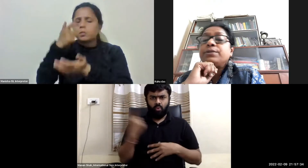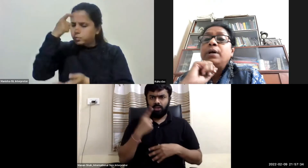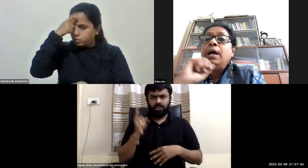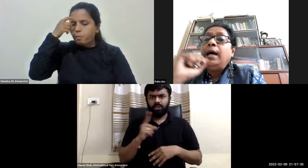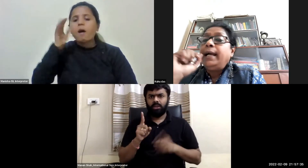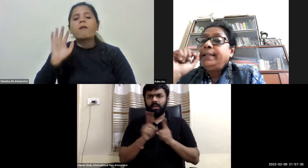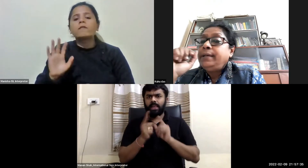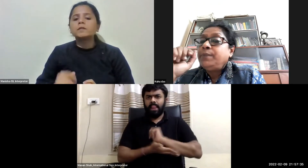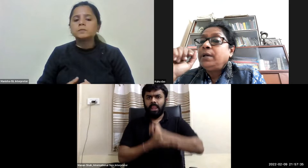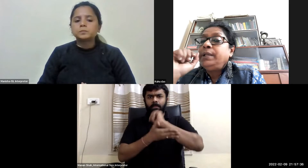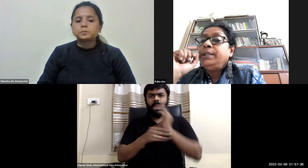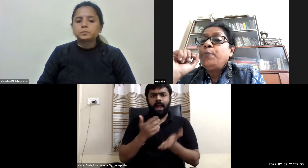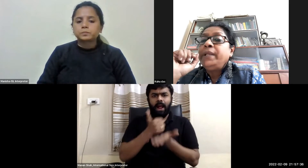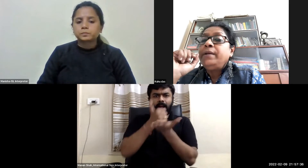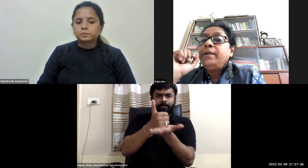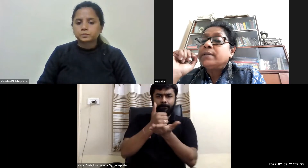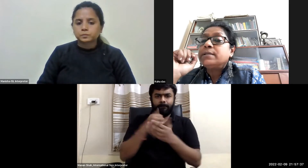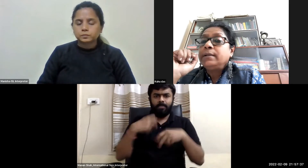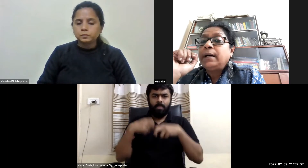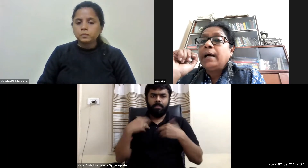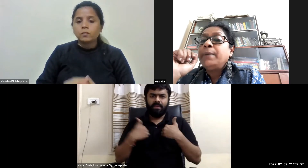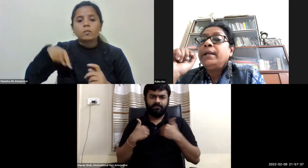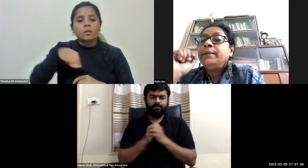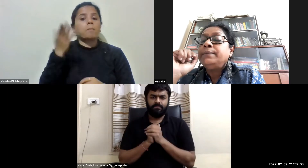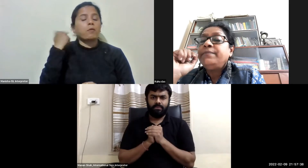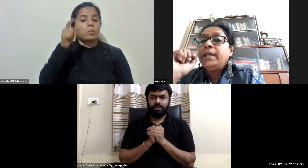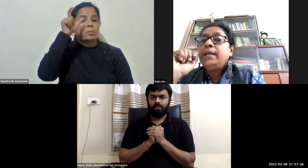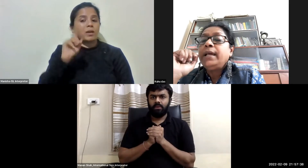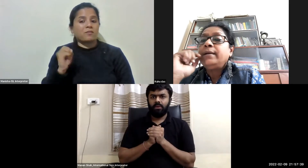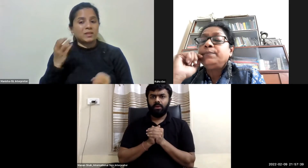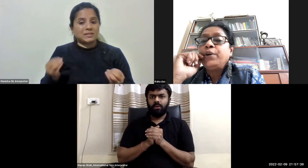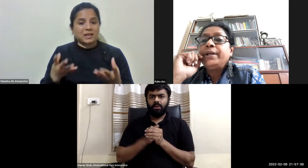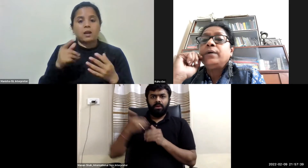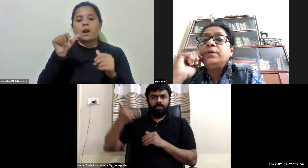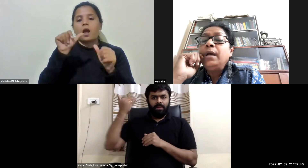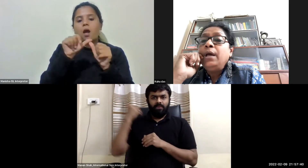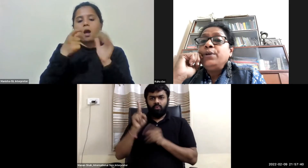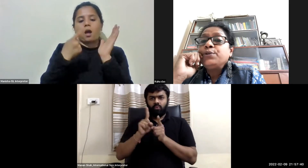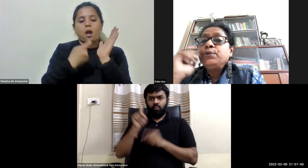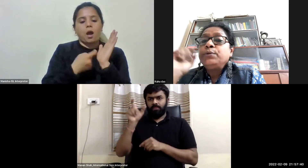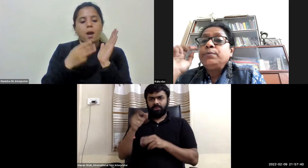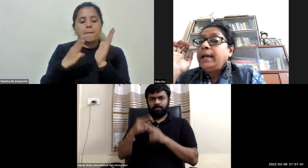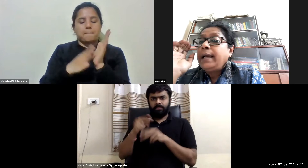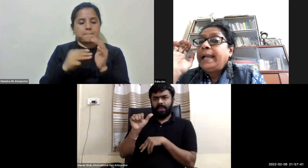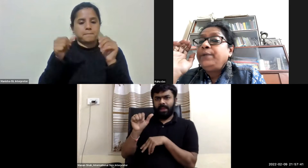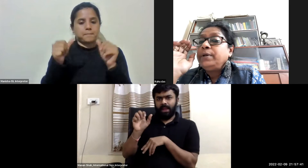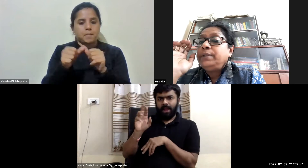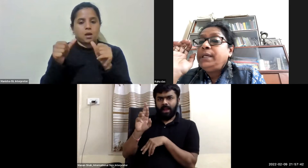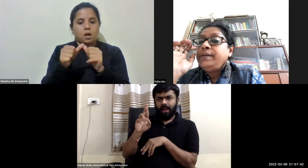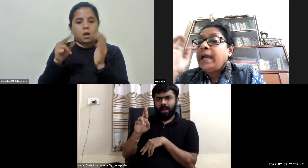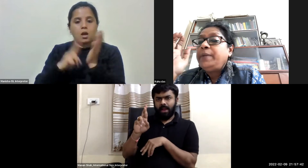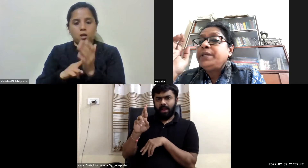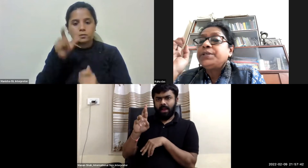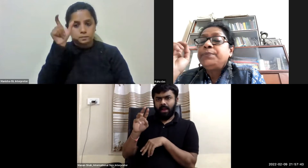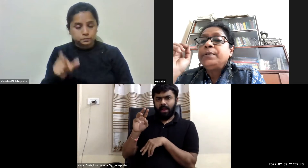said also. And the in the opening remarks, Arman and Venki had pointed out. So, and